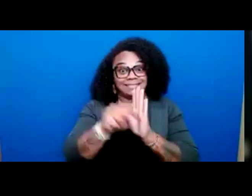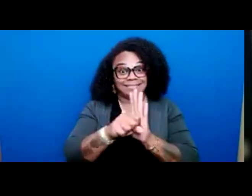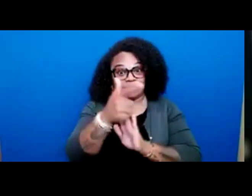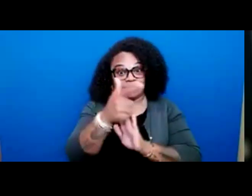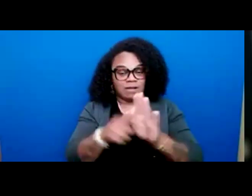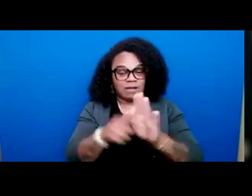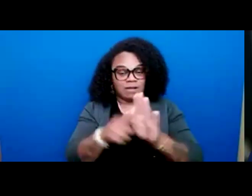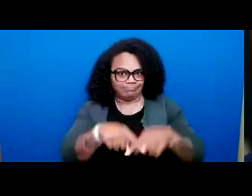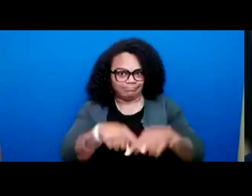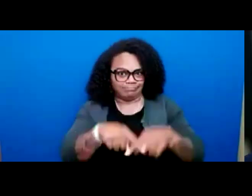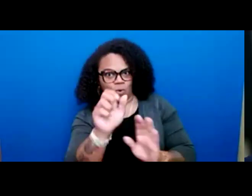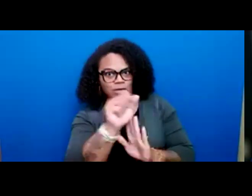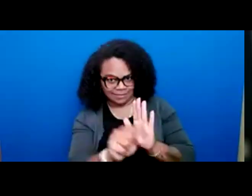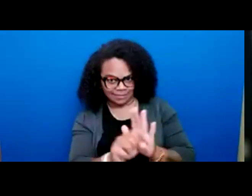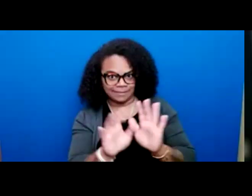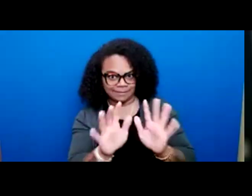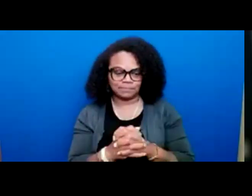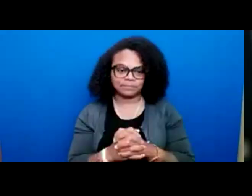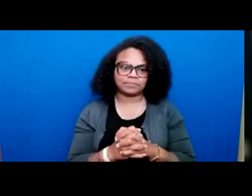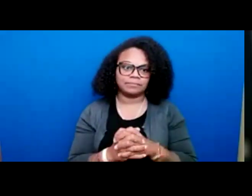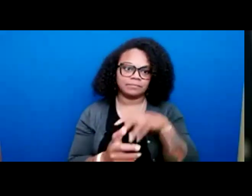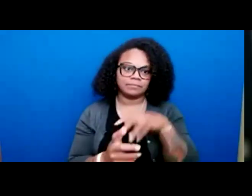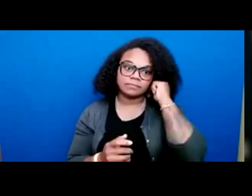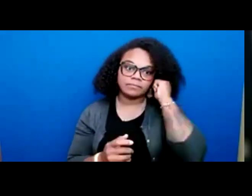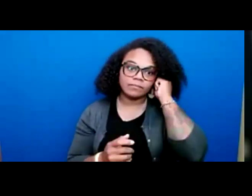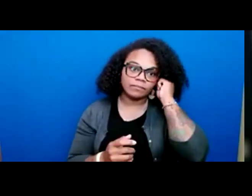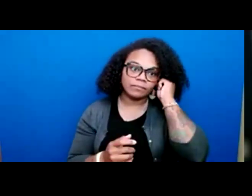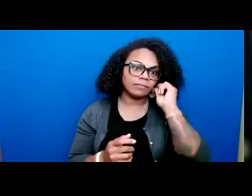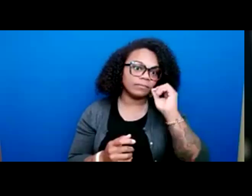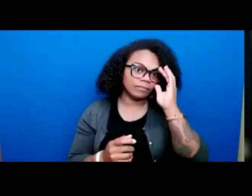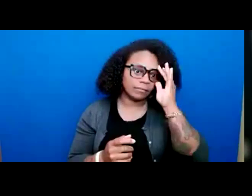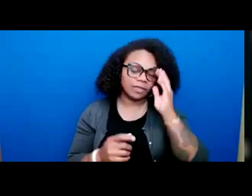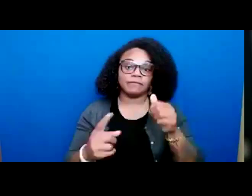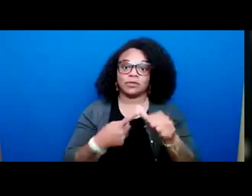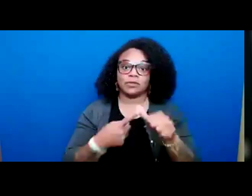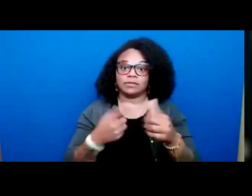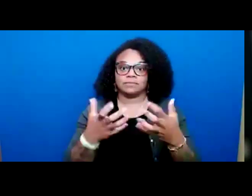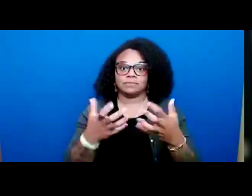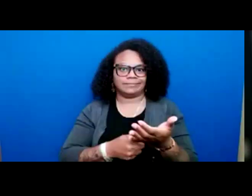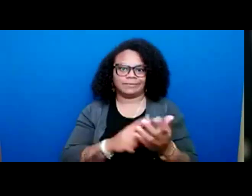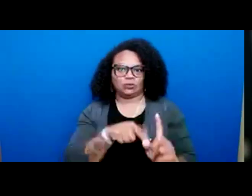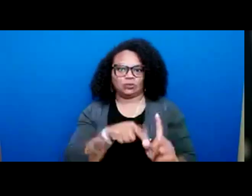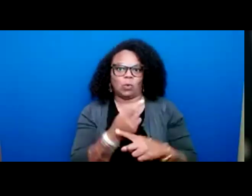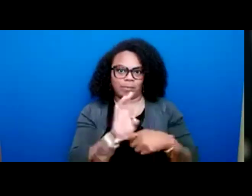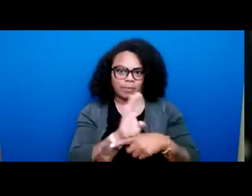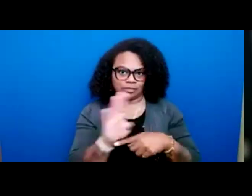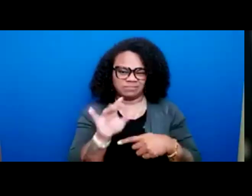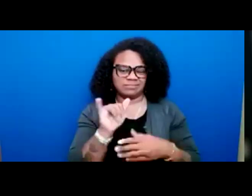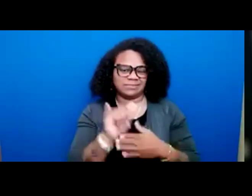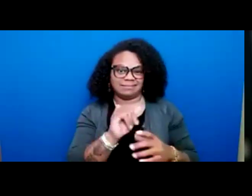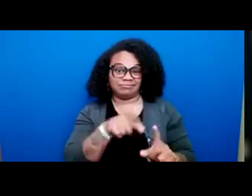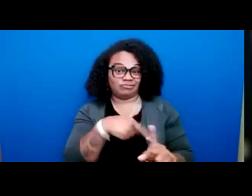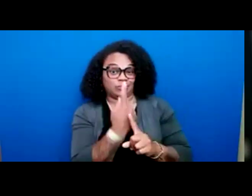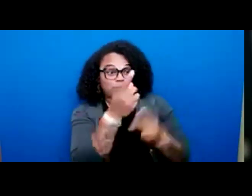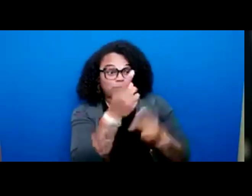into. So first, let's talk about the sole proprietorship. Remember, that's the entity that really isn't an entity. It's just you.